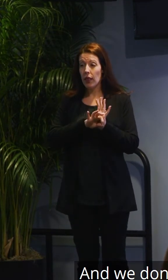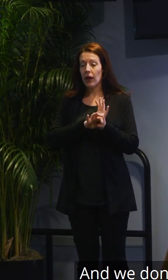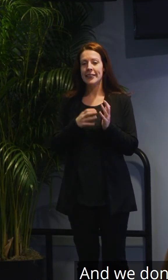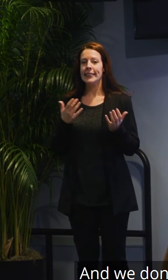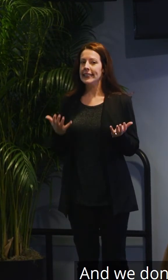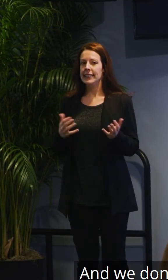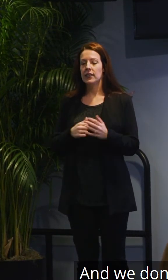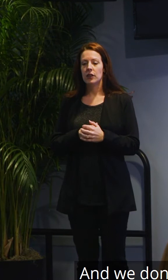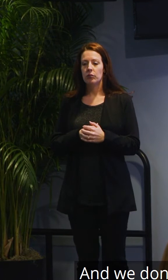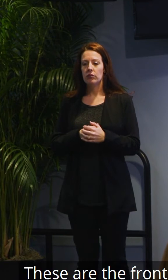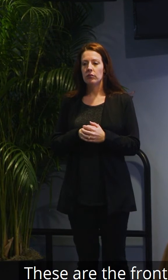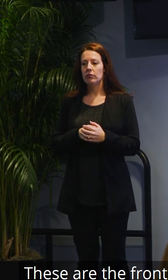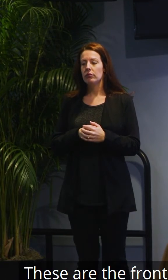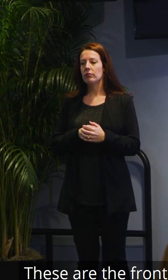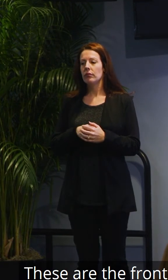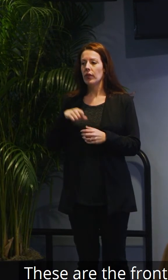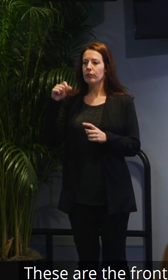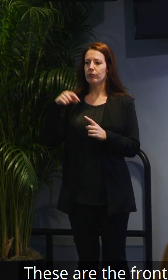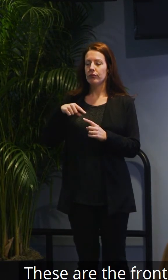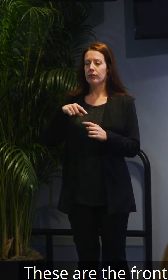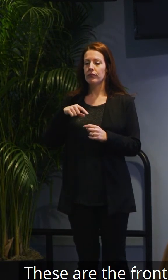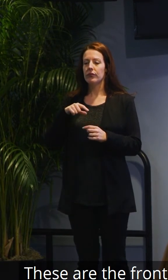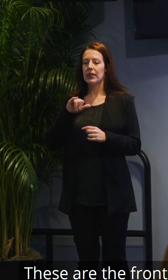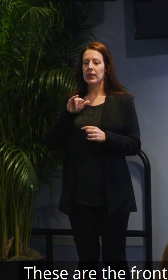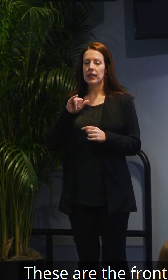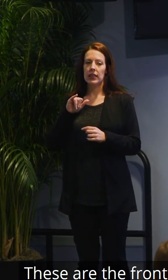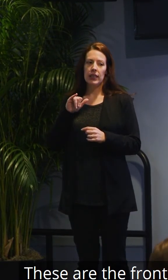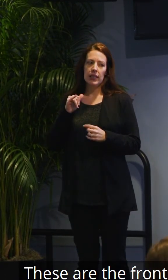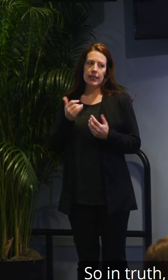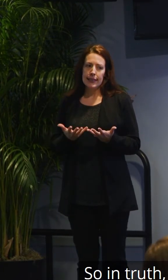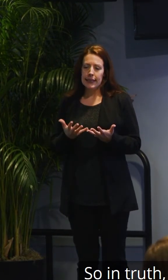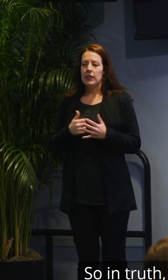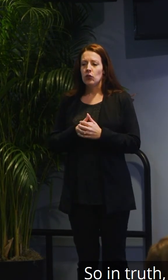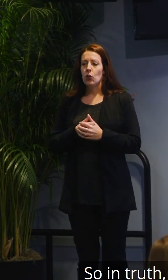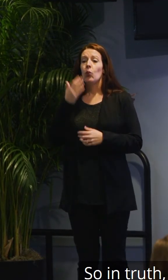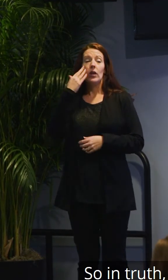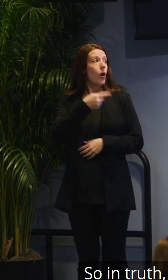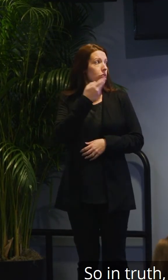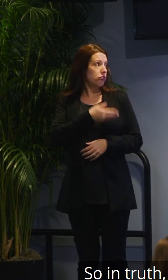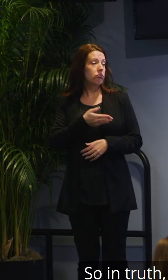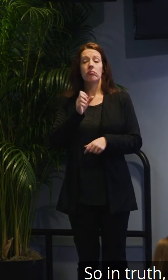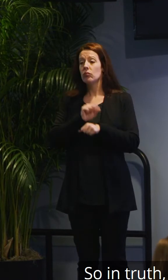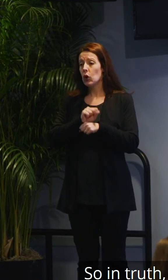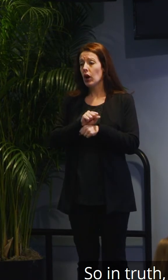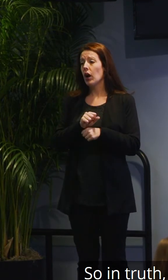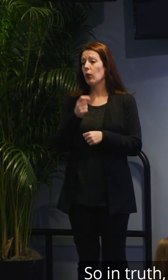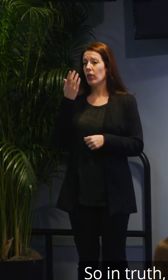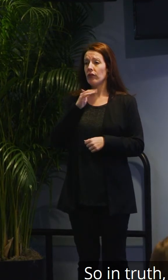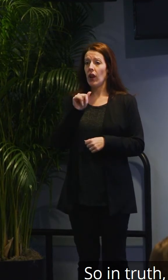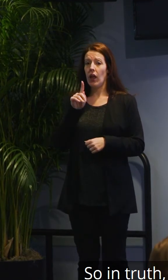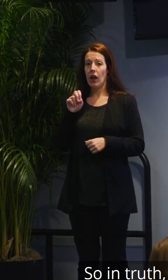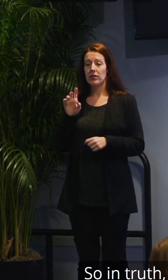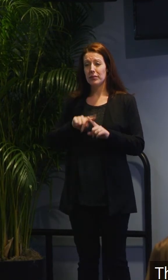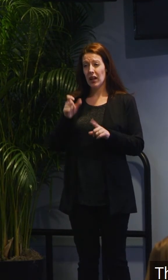we don't know the active ingredients. These are the frontiers, and these are the places to work. So in truth, it doesn't work